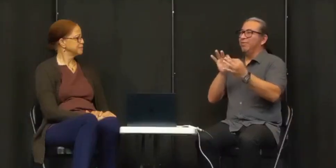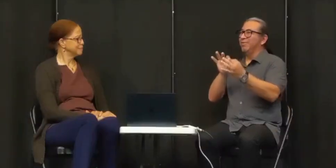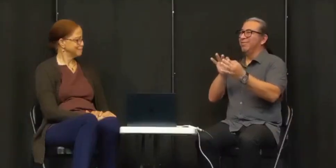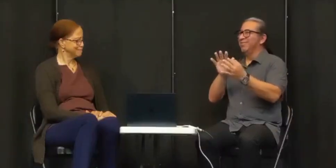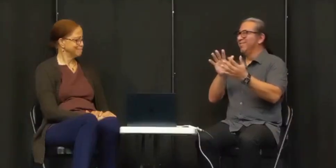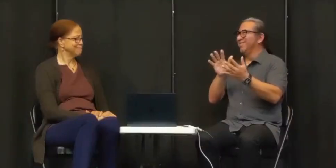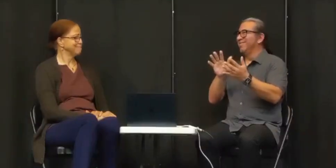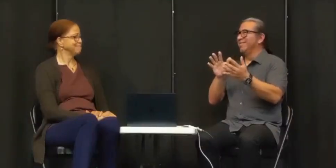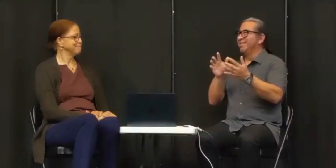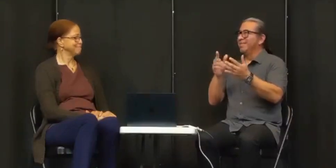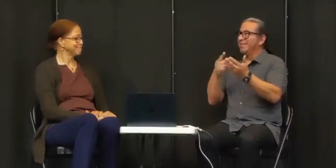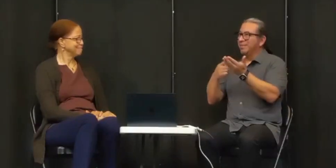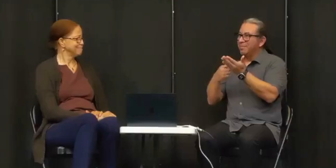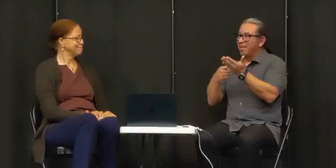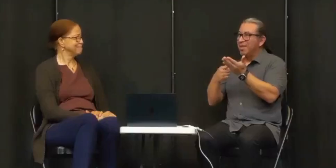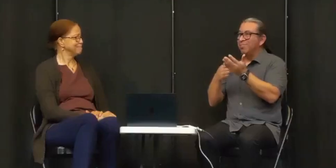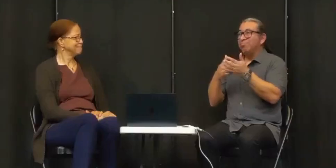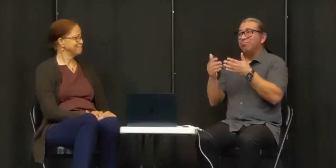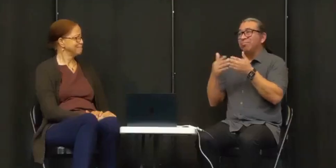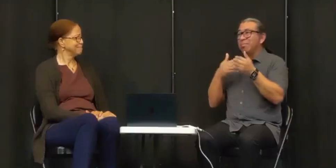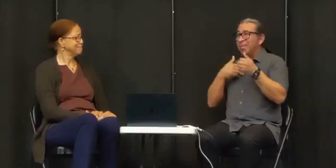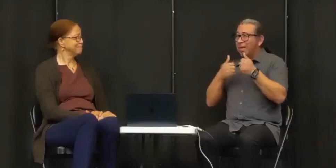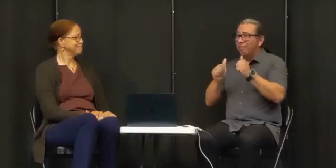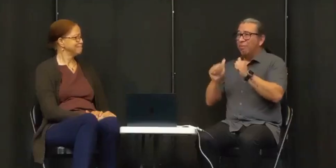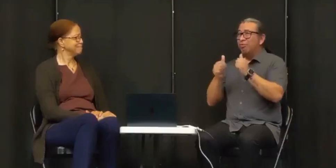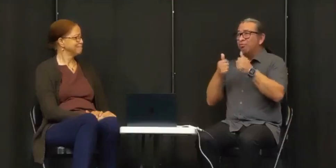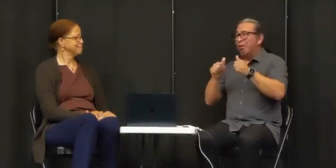still, nothing's going to be 100% perfect.